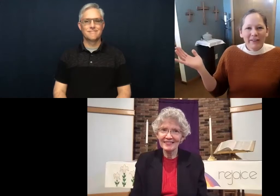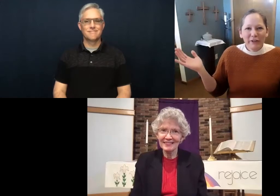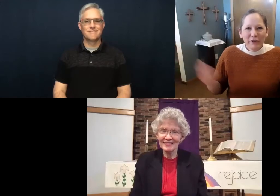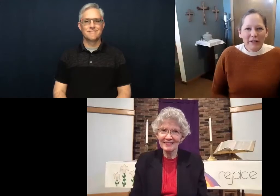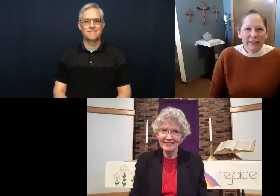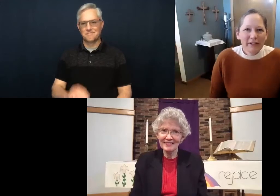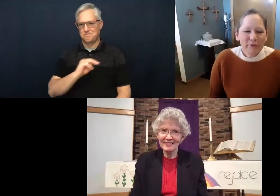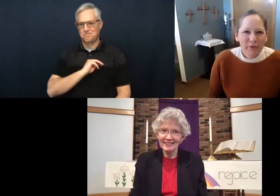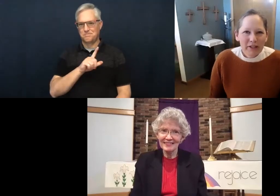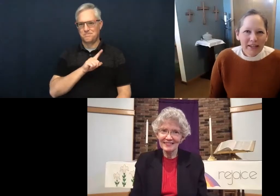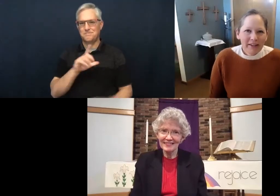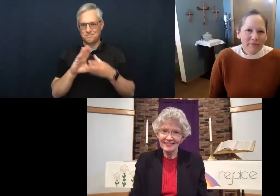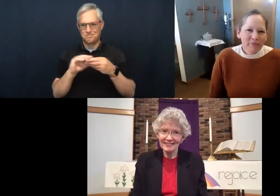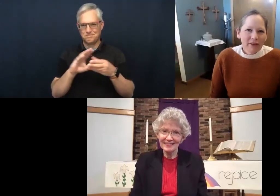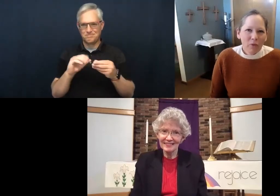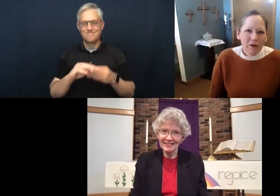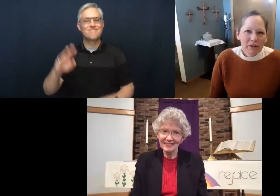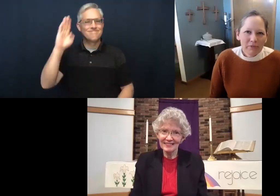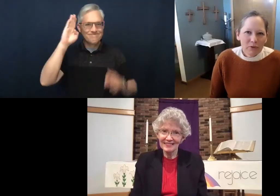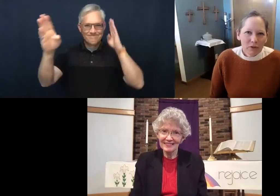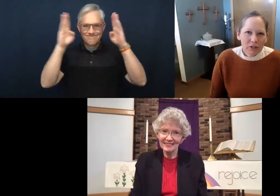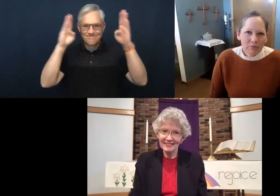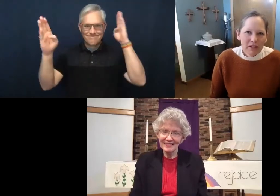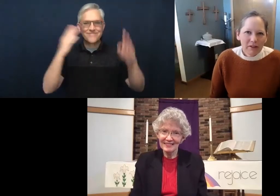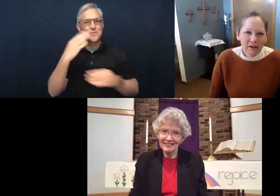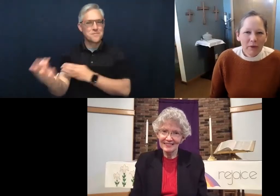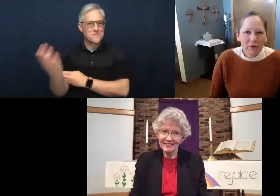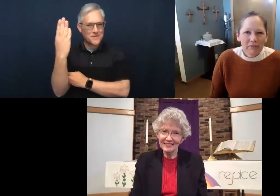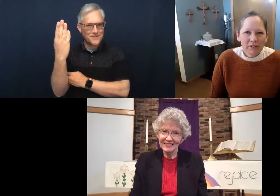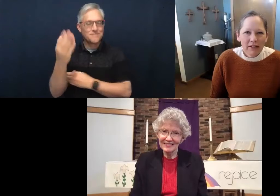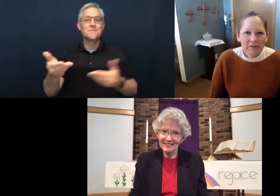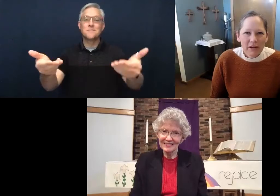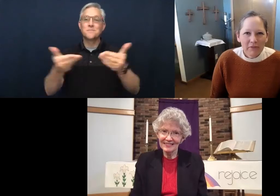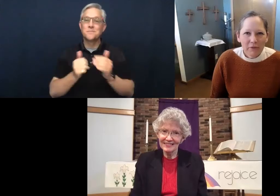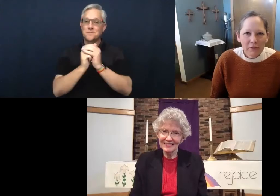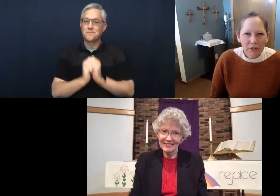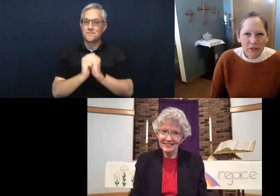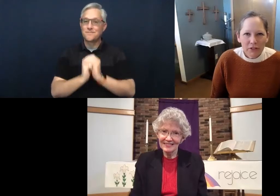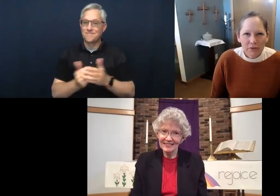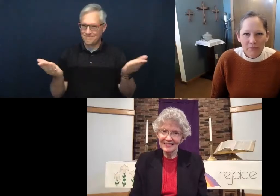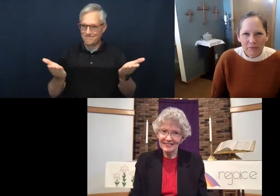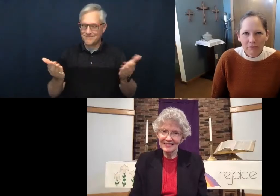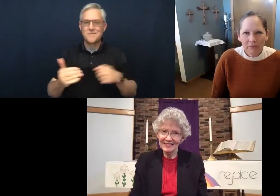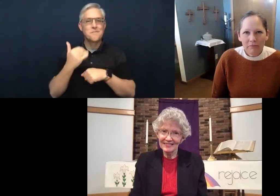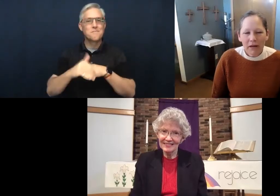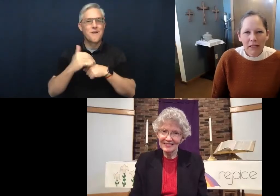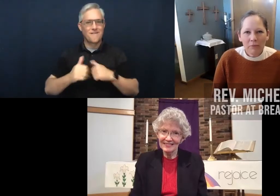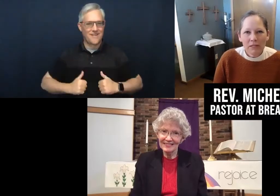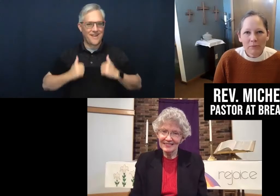Hello and good morning. Welcome to worship here at Bread of Life Deaf Lutheran Church. My name is